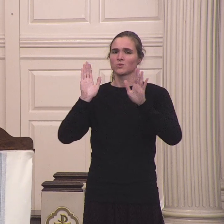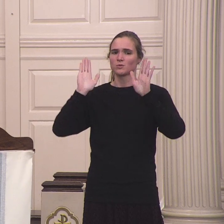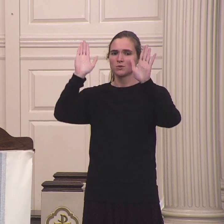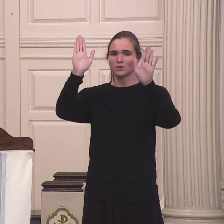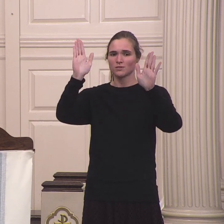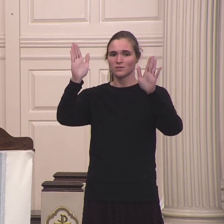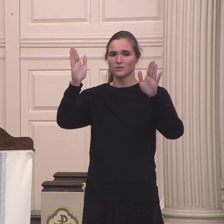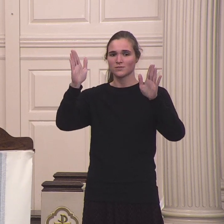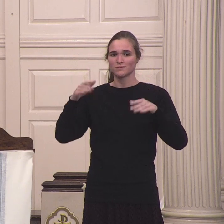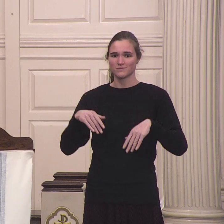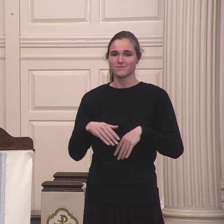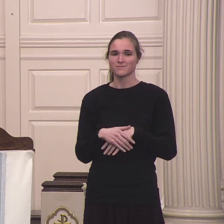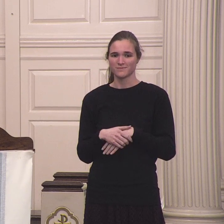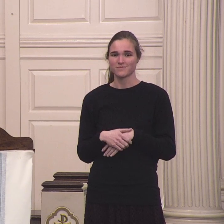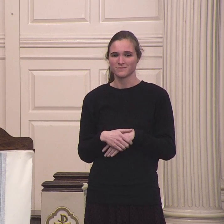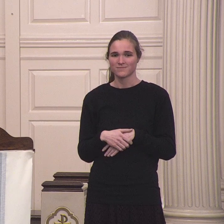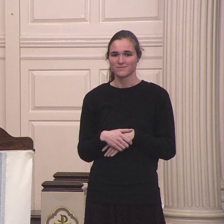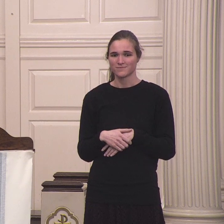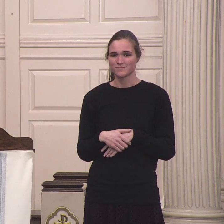nations.